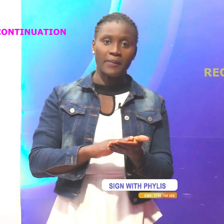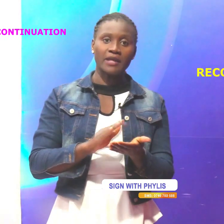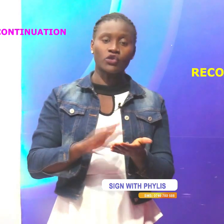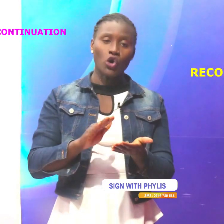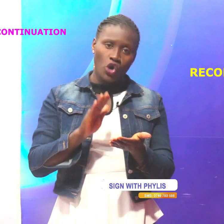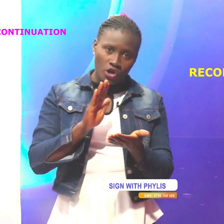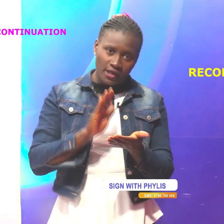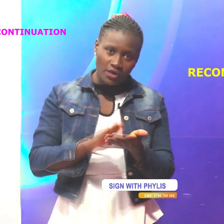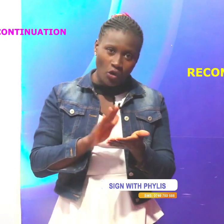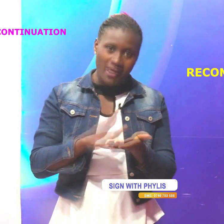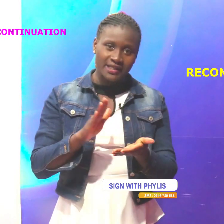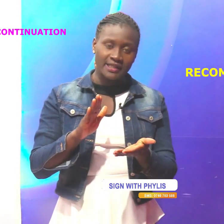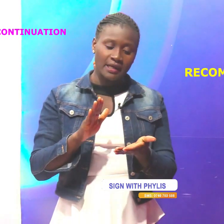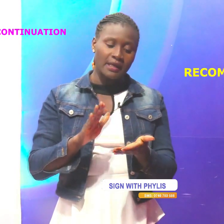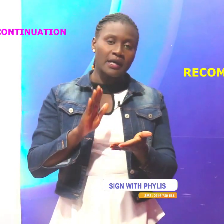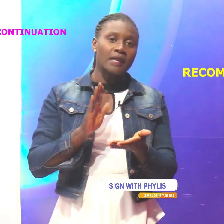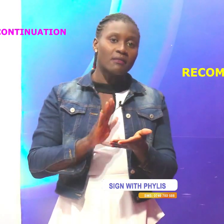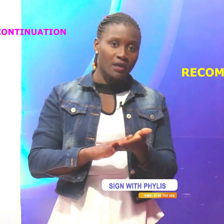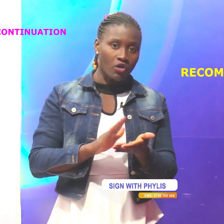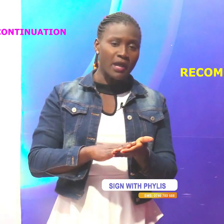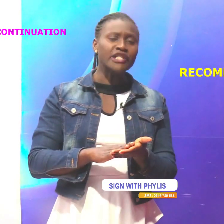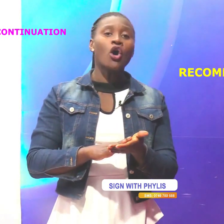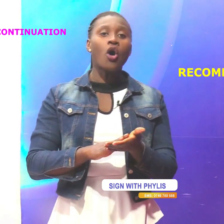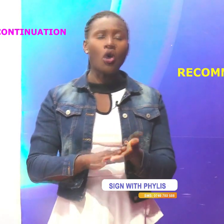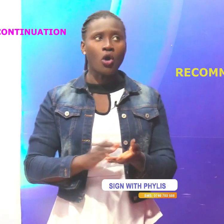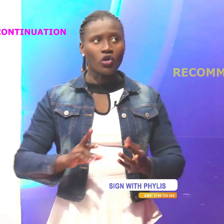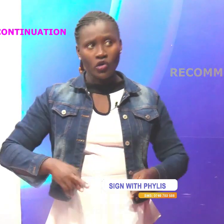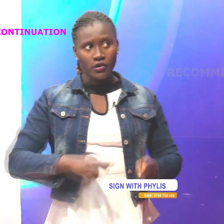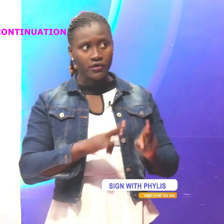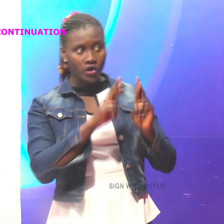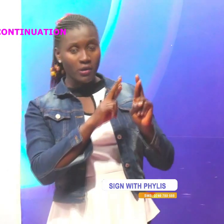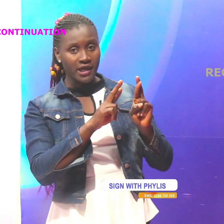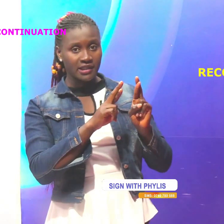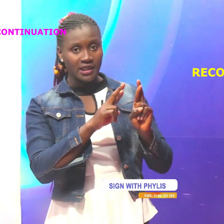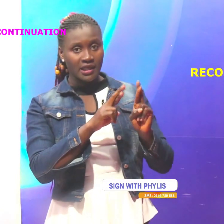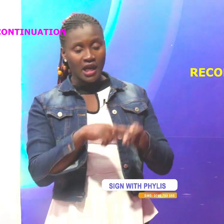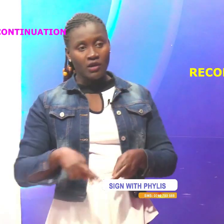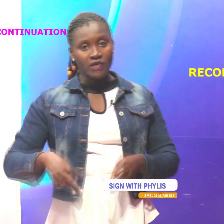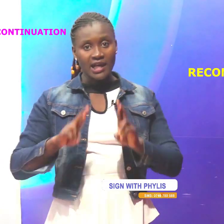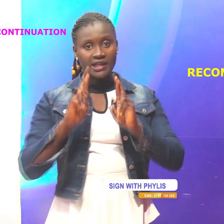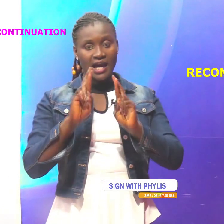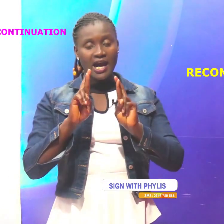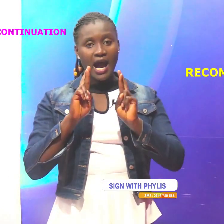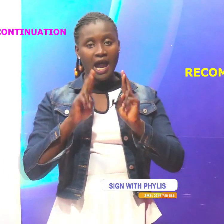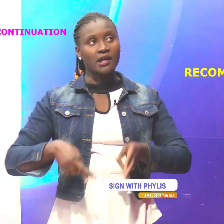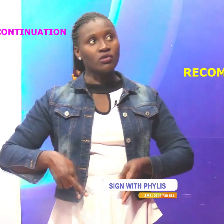So, recommend. Recommend or recommend. With the letter R, you